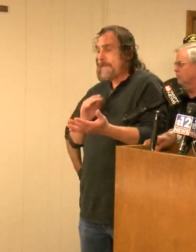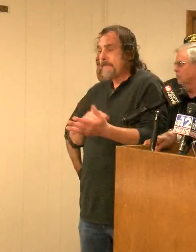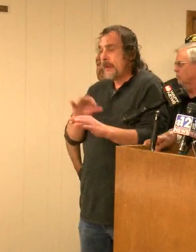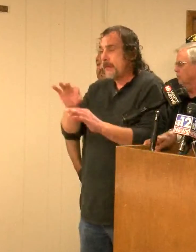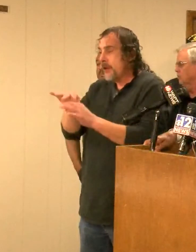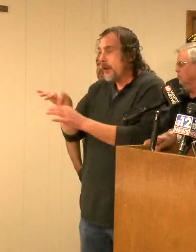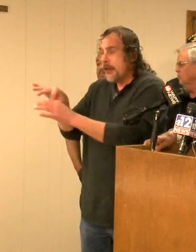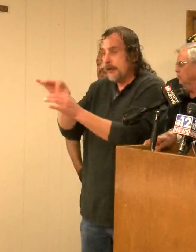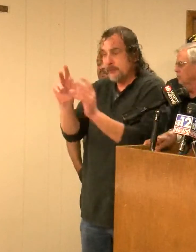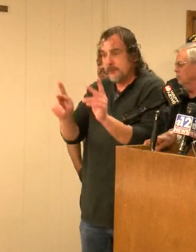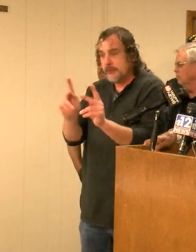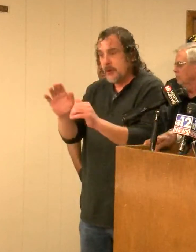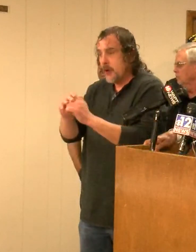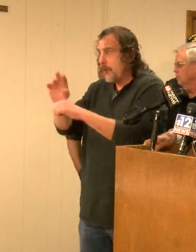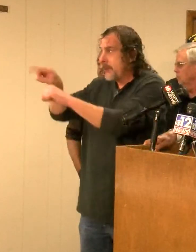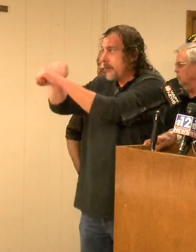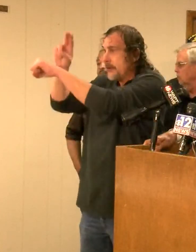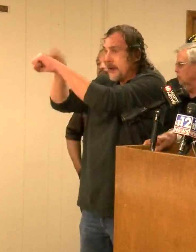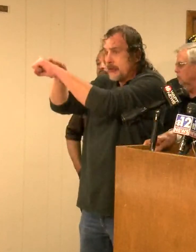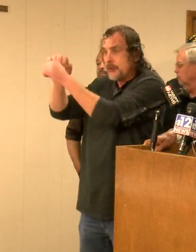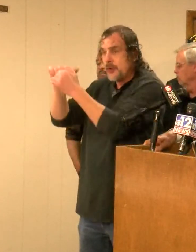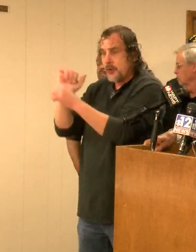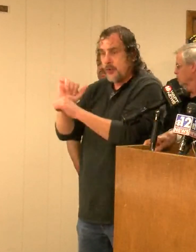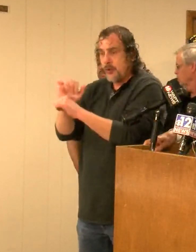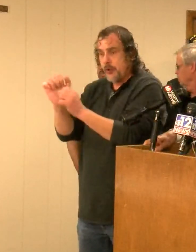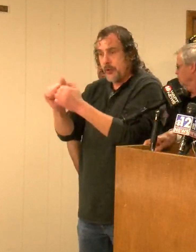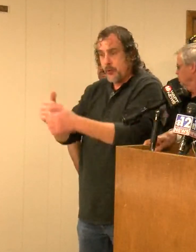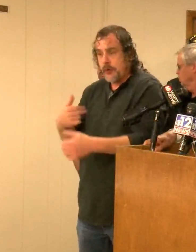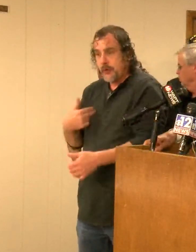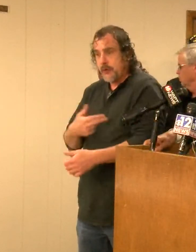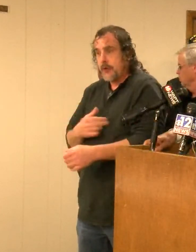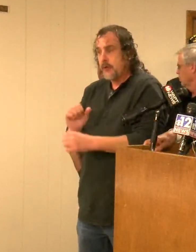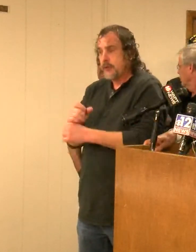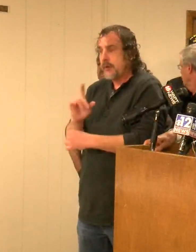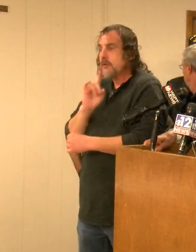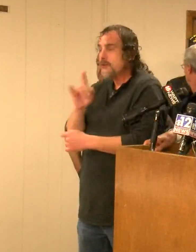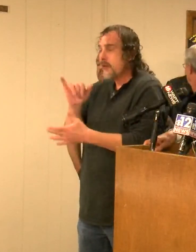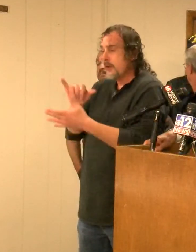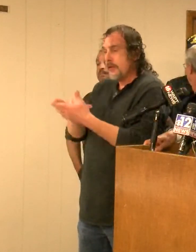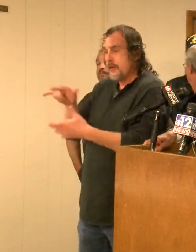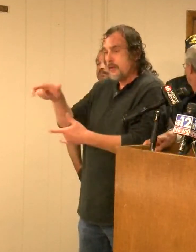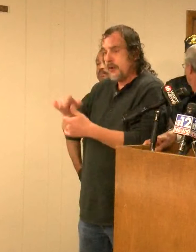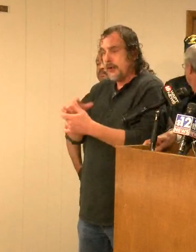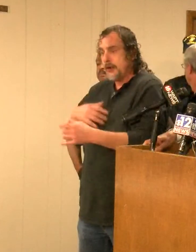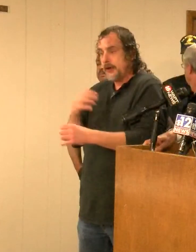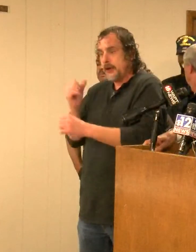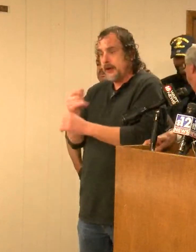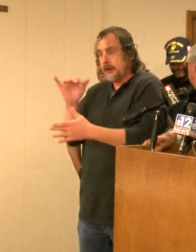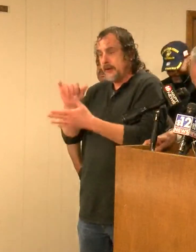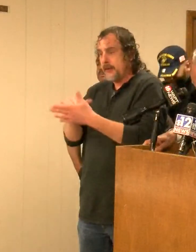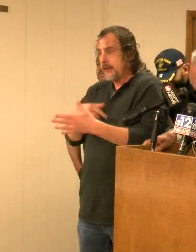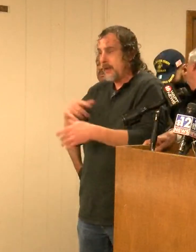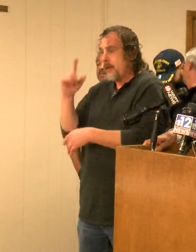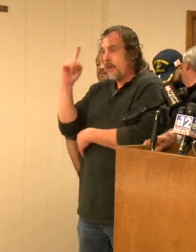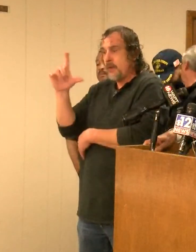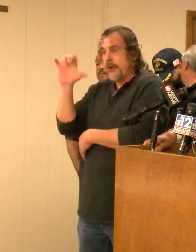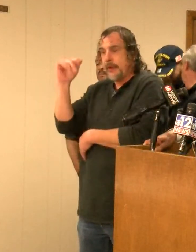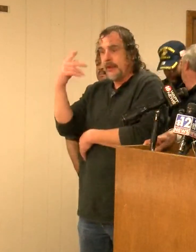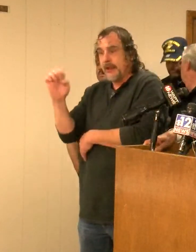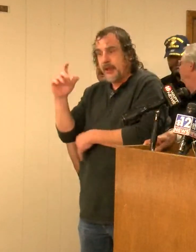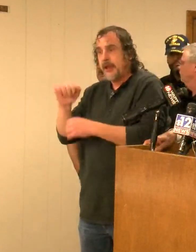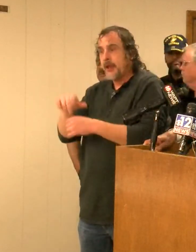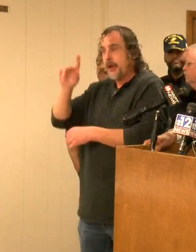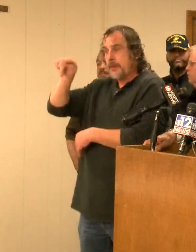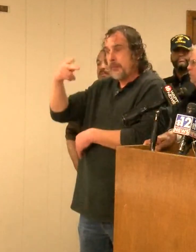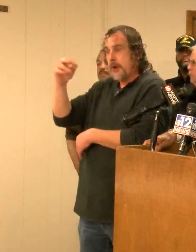elected officials on the national level working with us to make sure that we get the One Lake Project. We know that